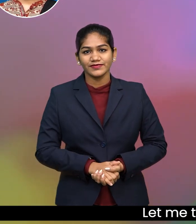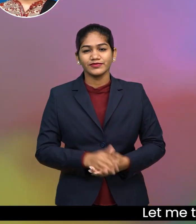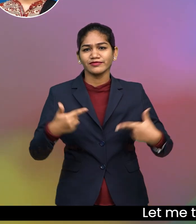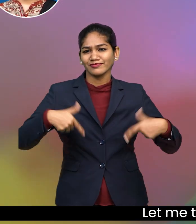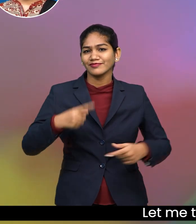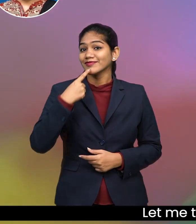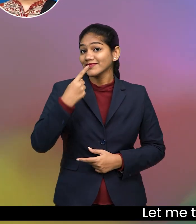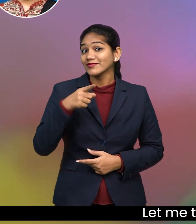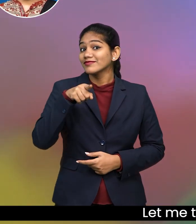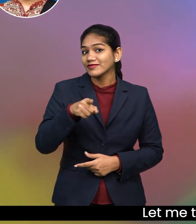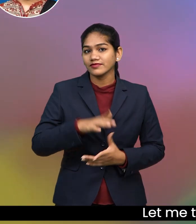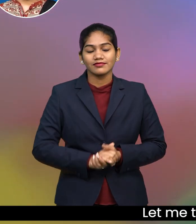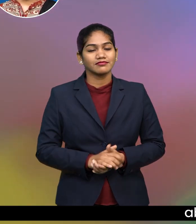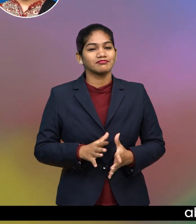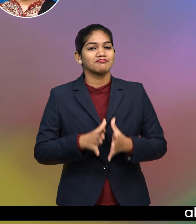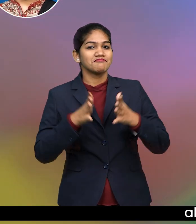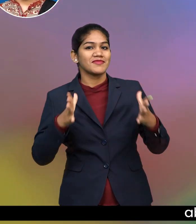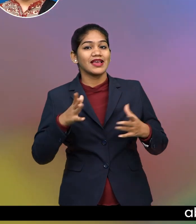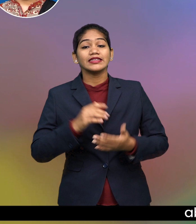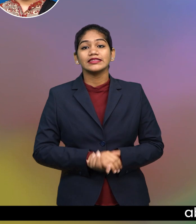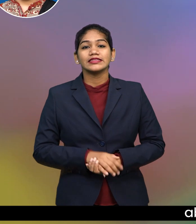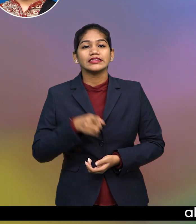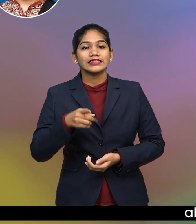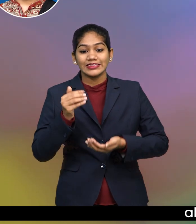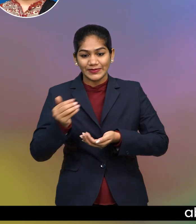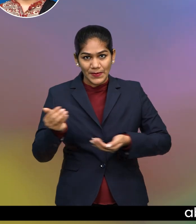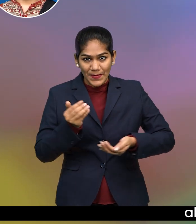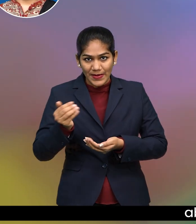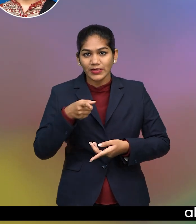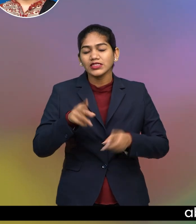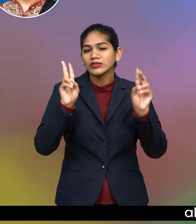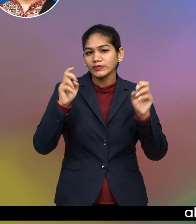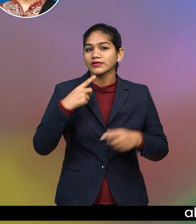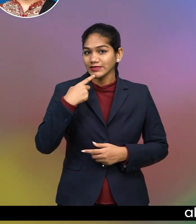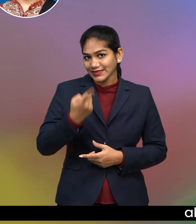Let me tell you an amazing thing about young babies.